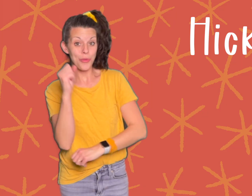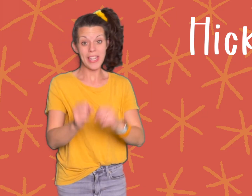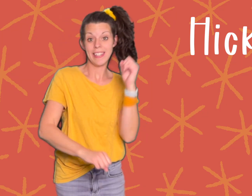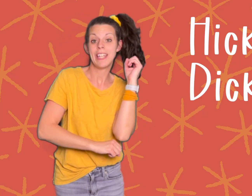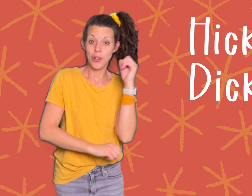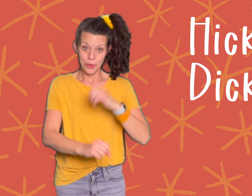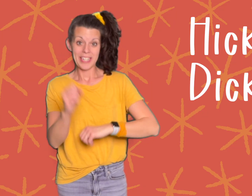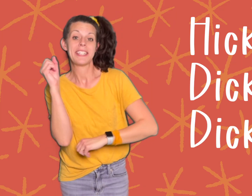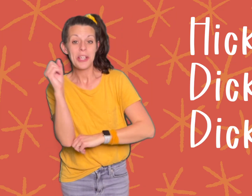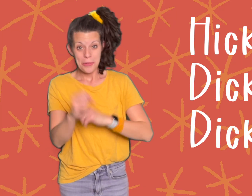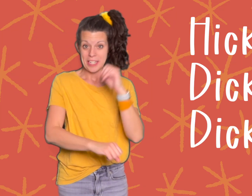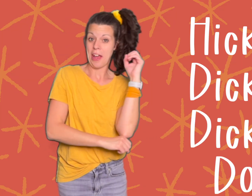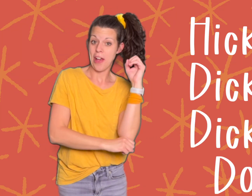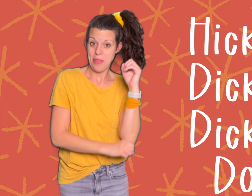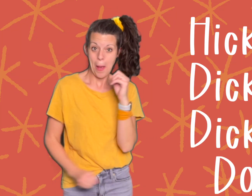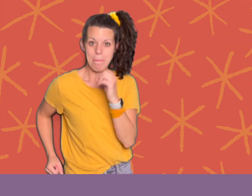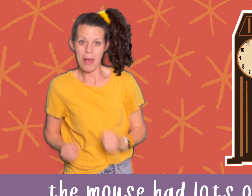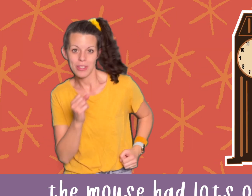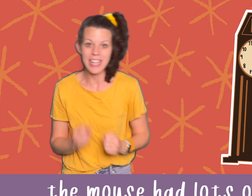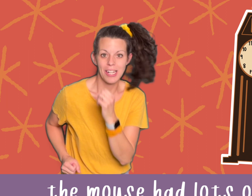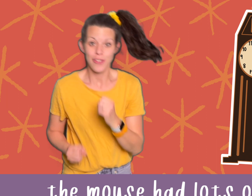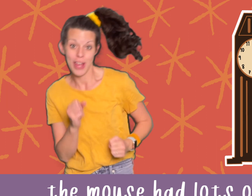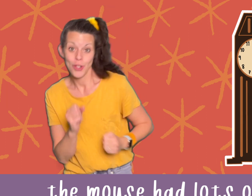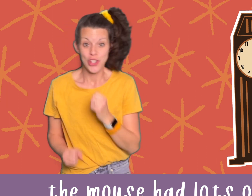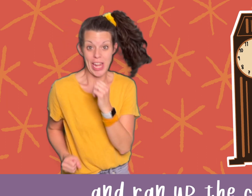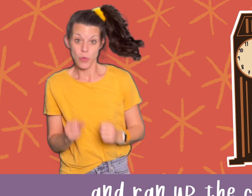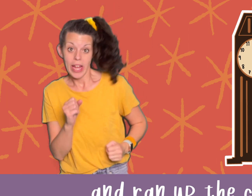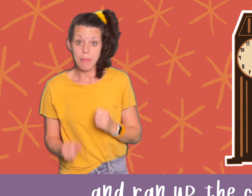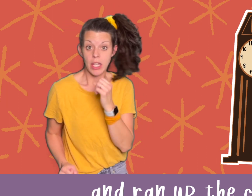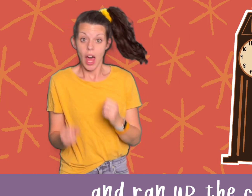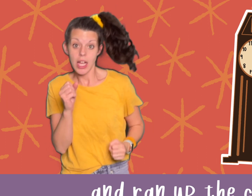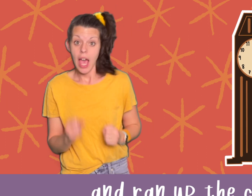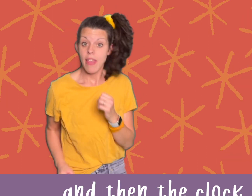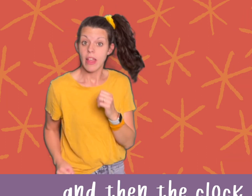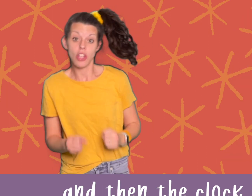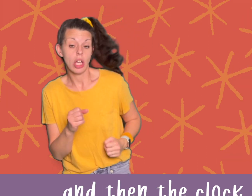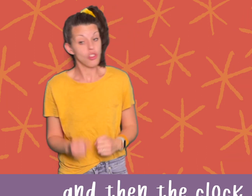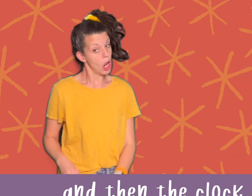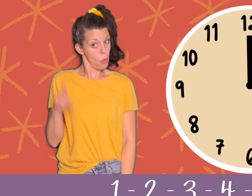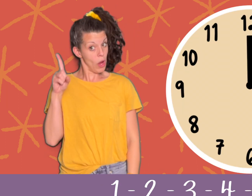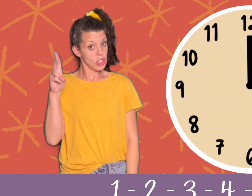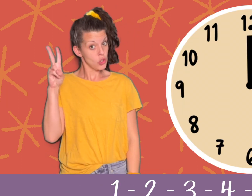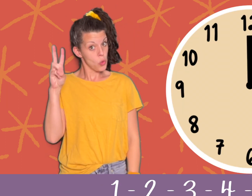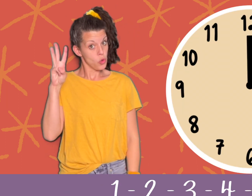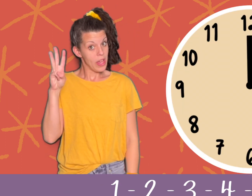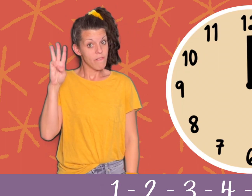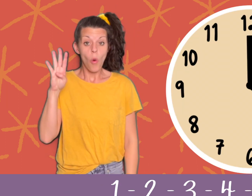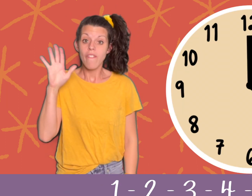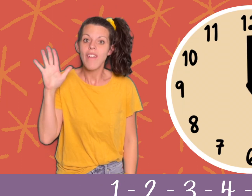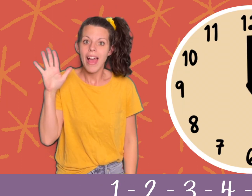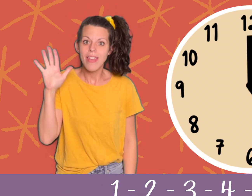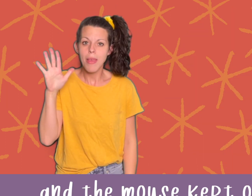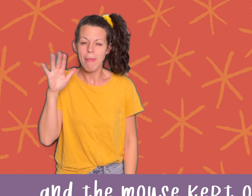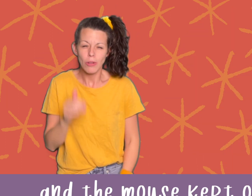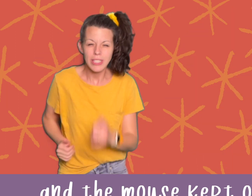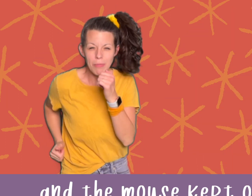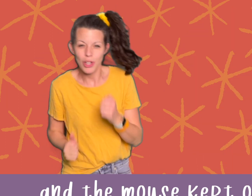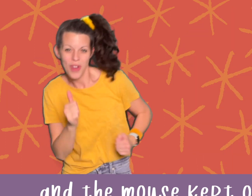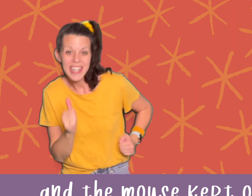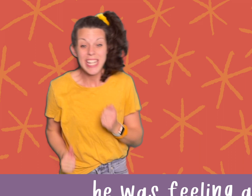Hickory dickory dickory dock. The mouse had lots of energy and ran up the clock. And then the clock struck one, two, three, four, five. And the mouse kept on running. He